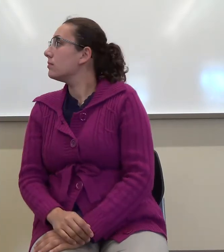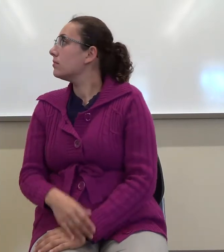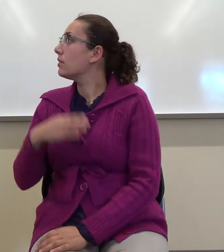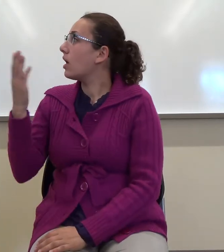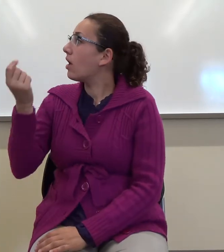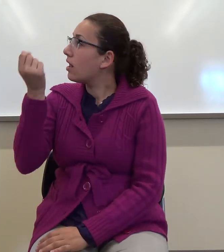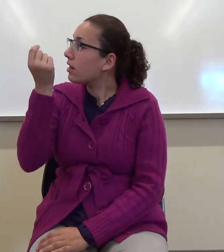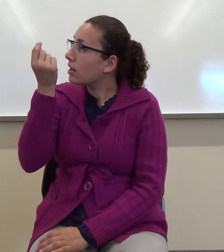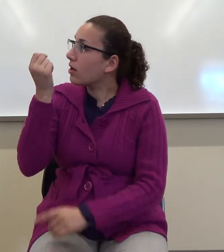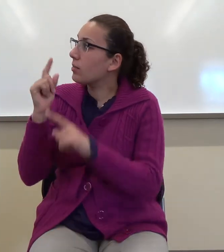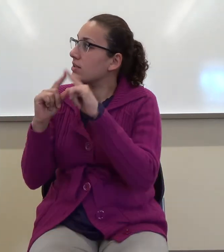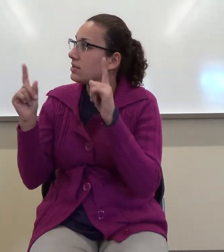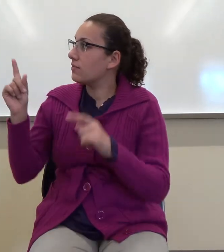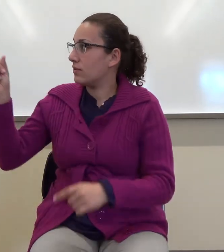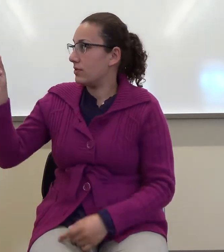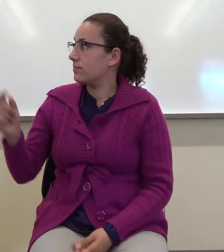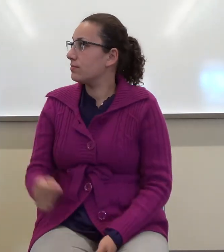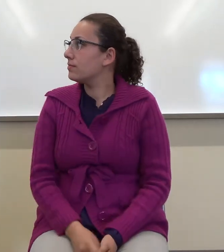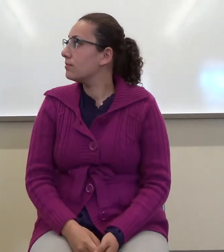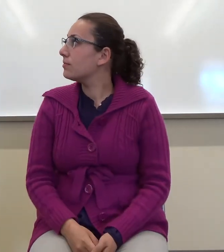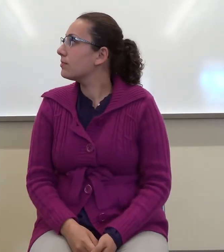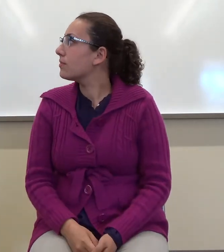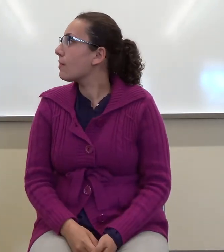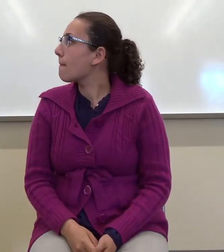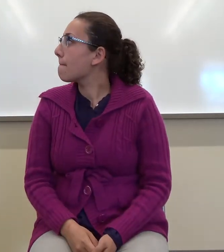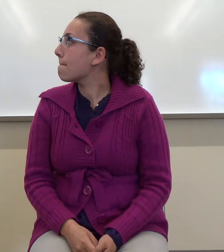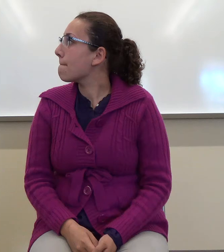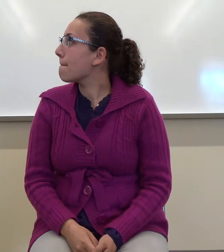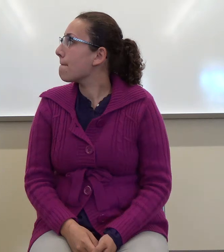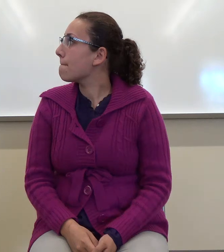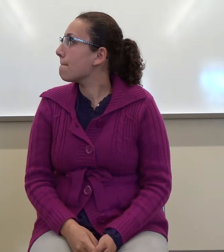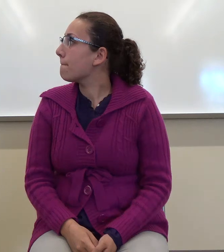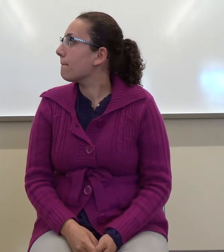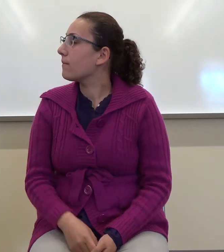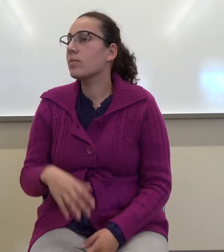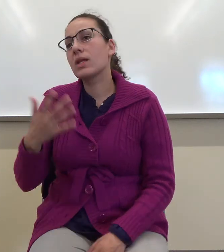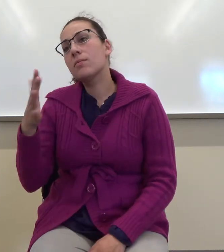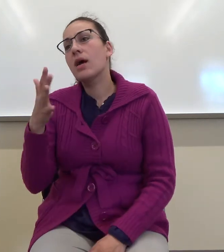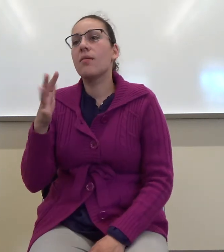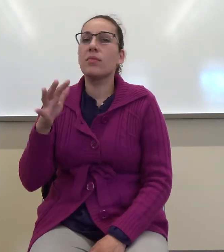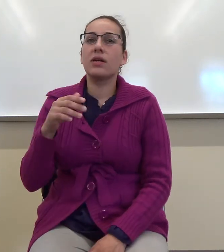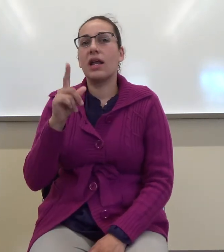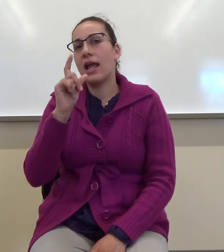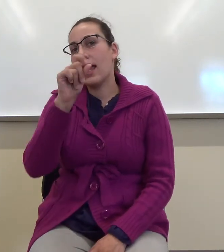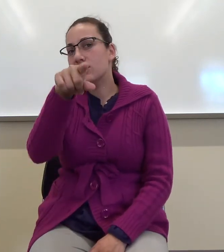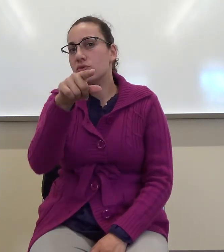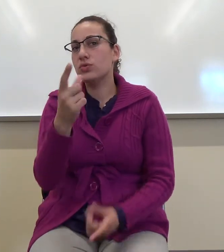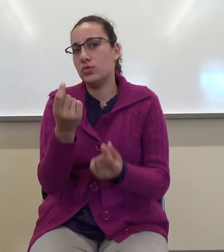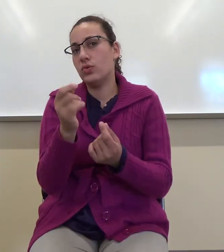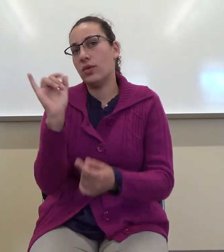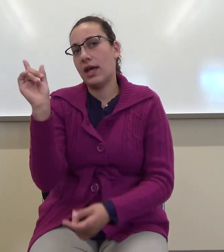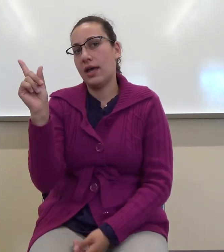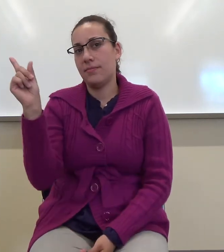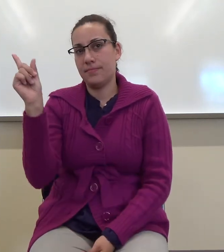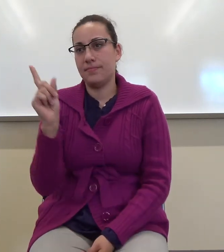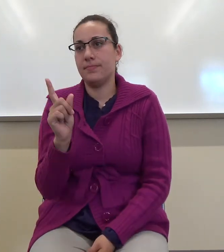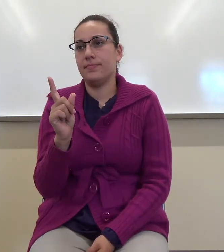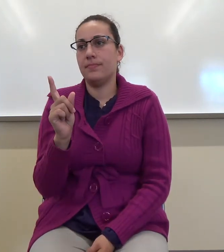And this is Lorraine Fleming's thing, but I'm kind of asking you to do this. Underline the topic